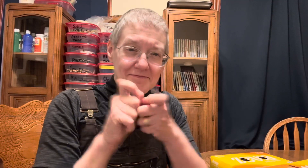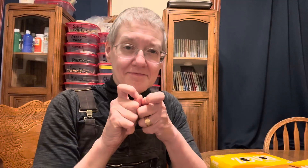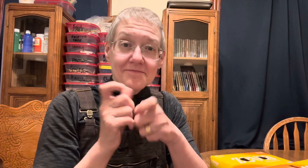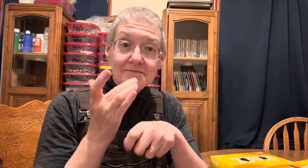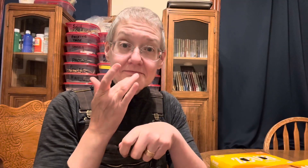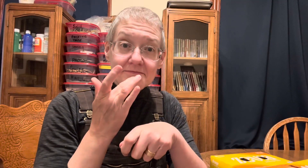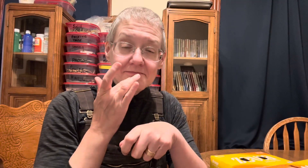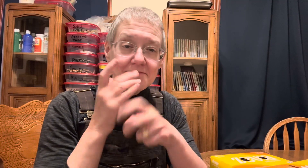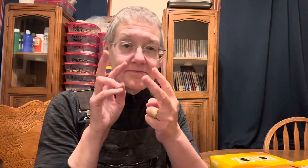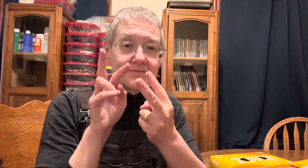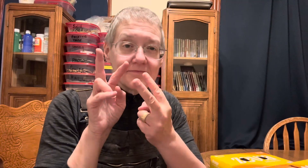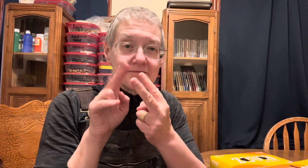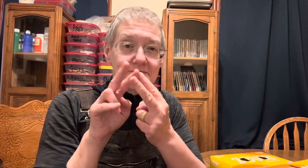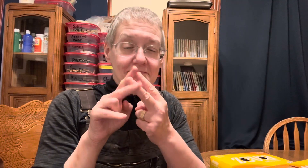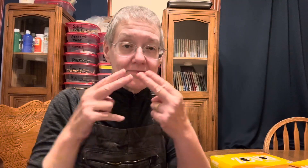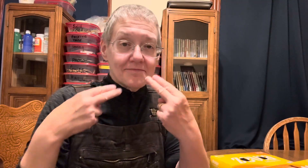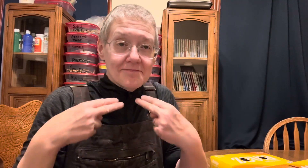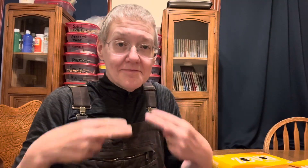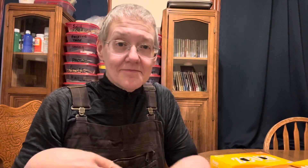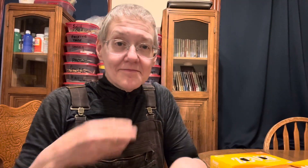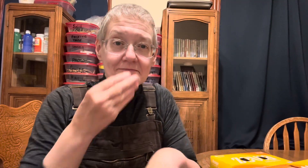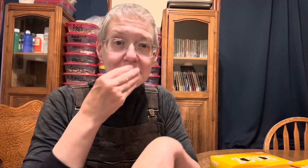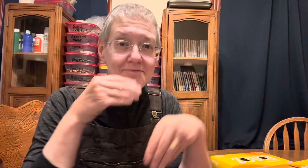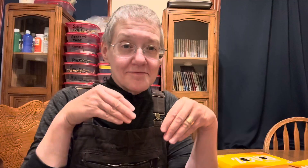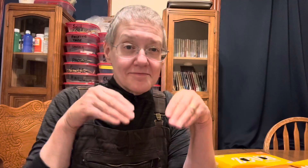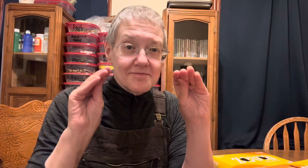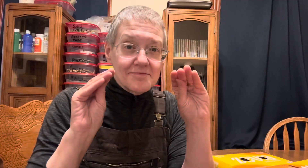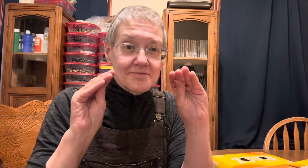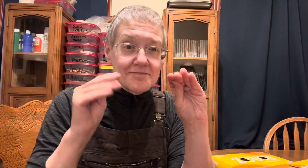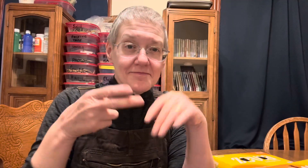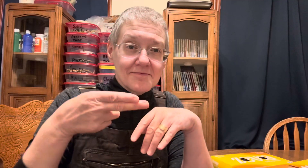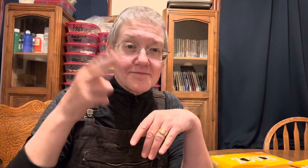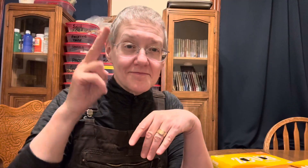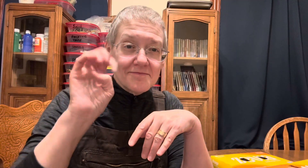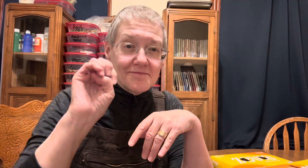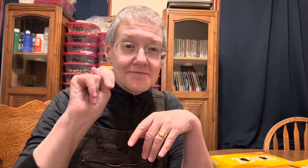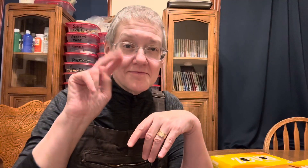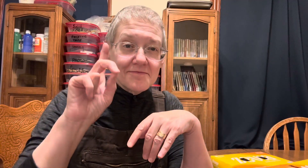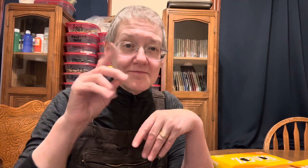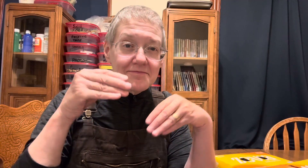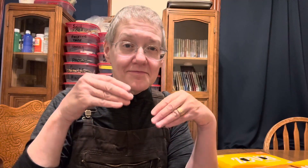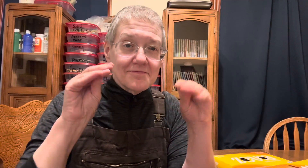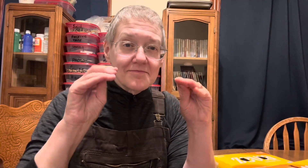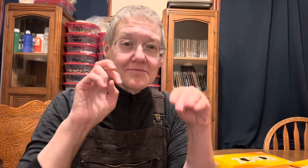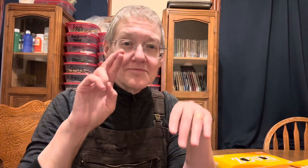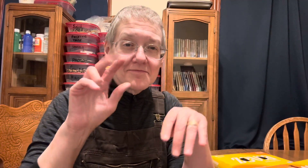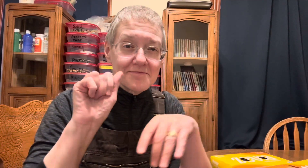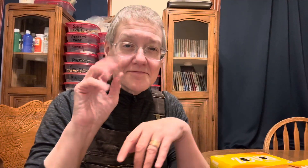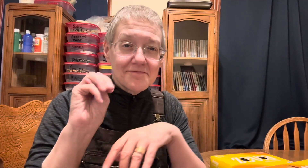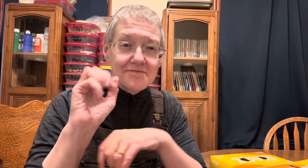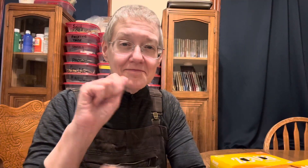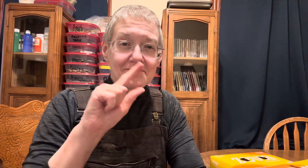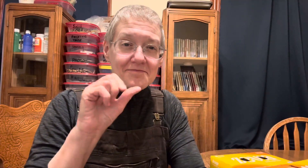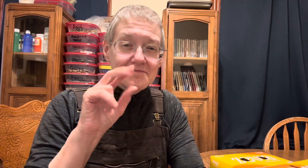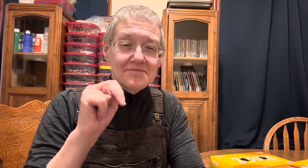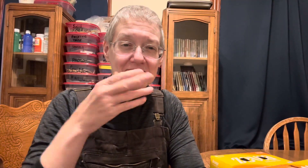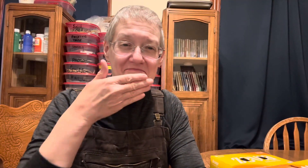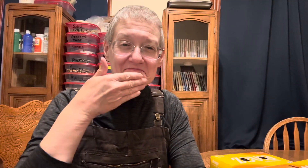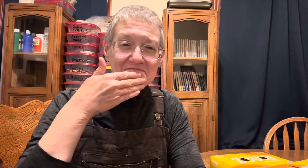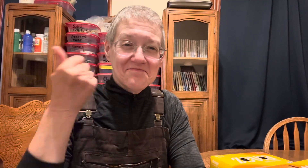if you want a very specific flavor, I'd either go to a health food store or a high-end grocery store or order